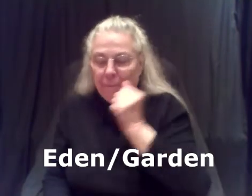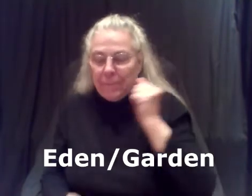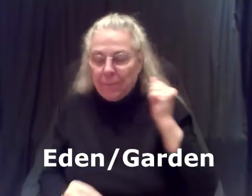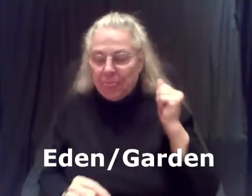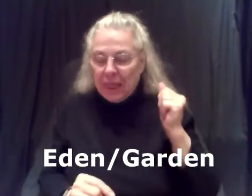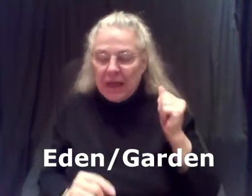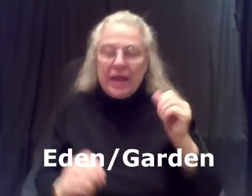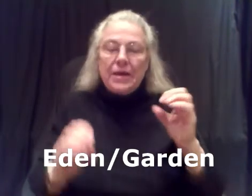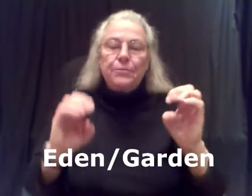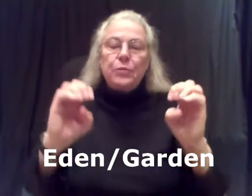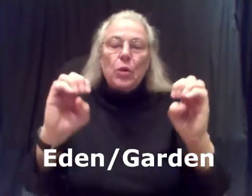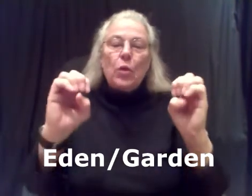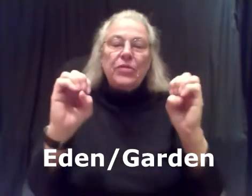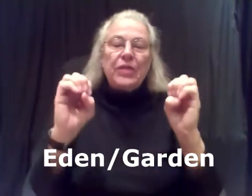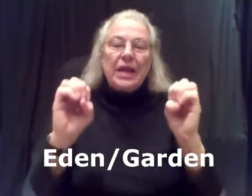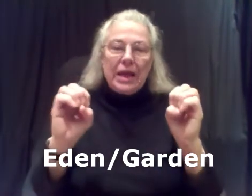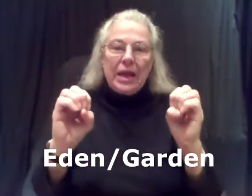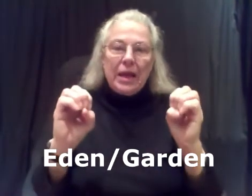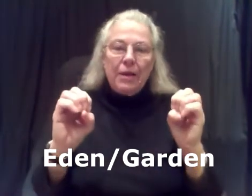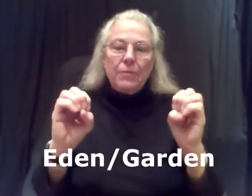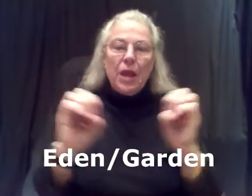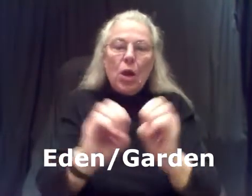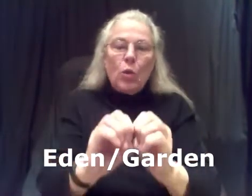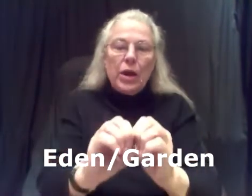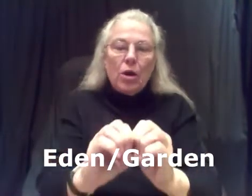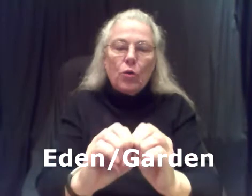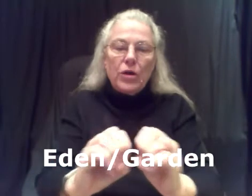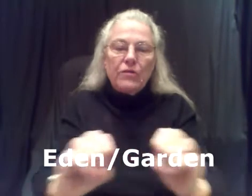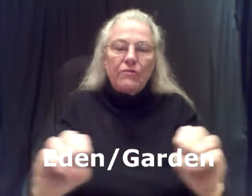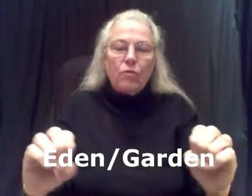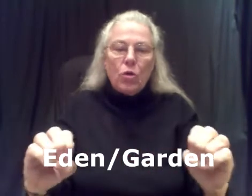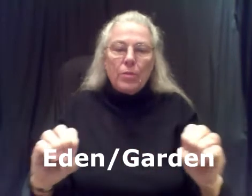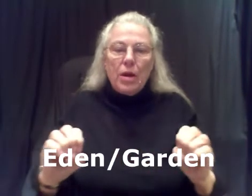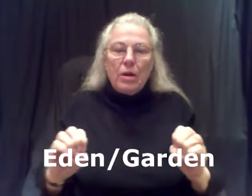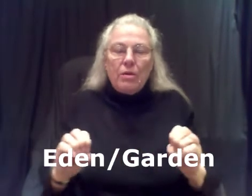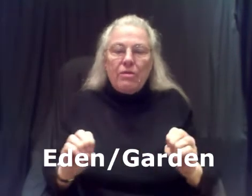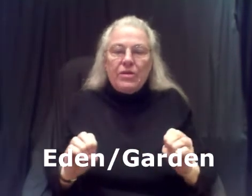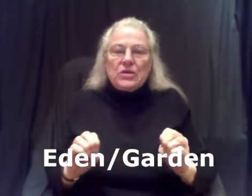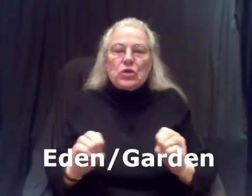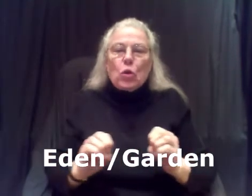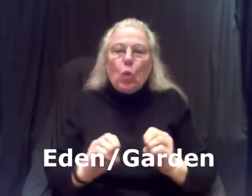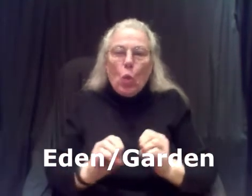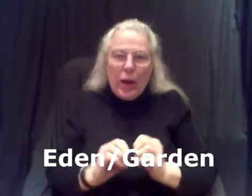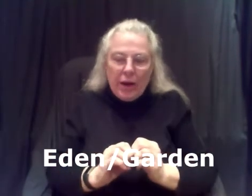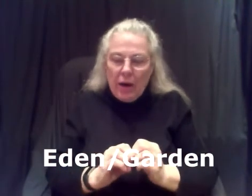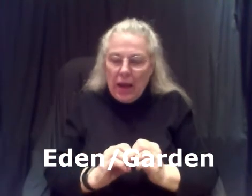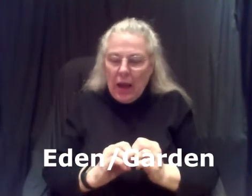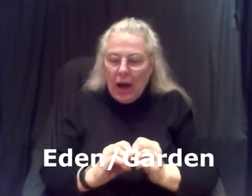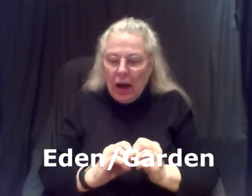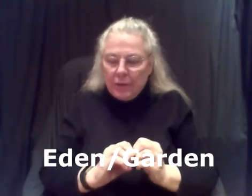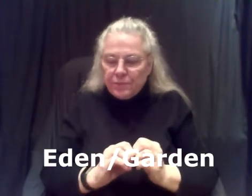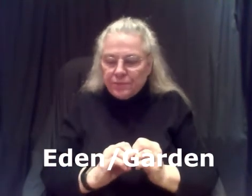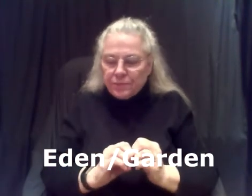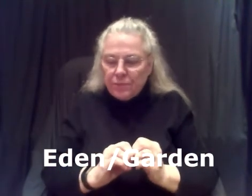it. Eden, with the E, we are going to form the square.